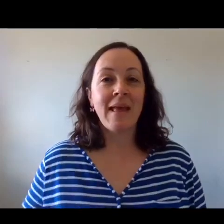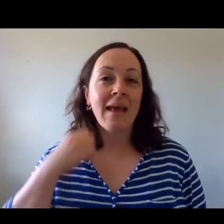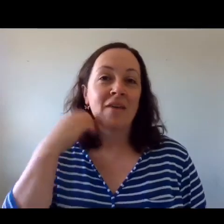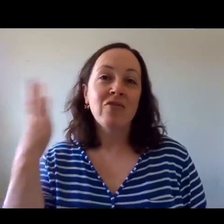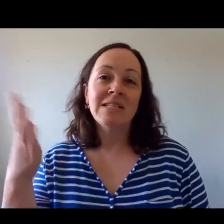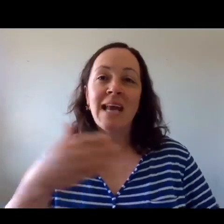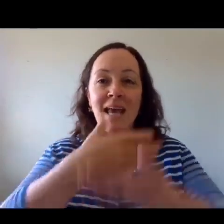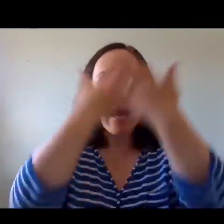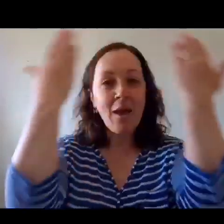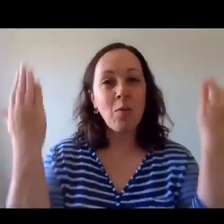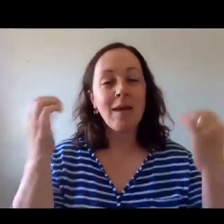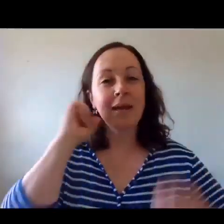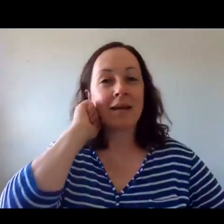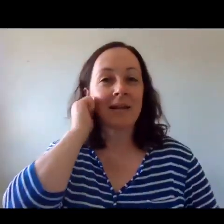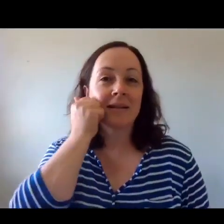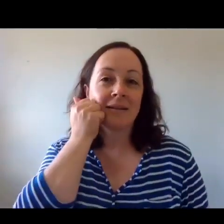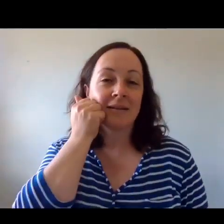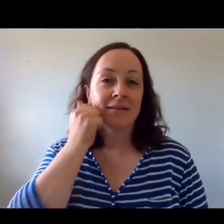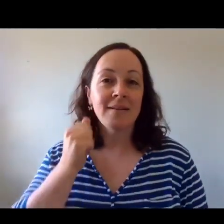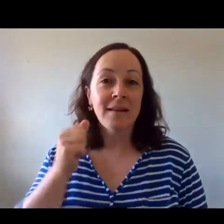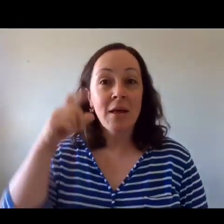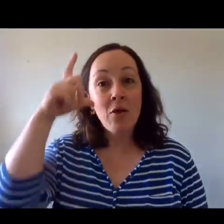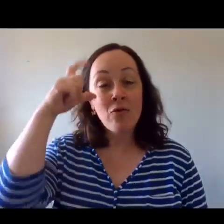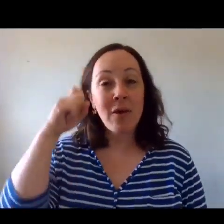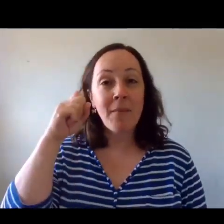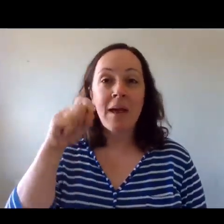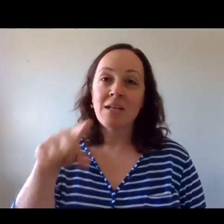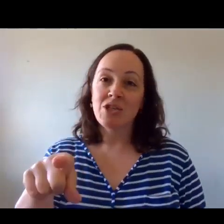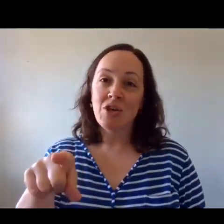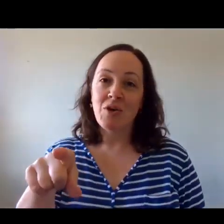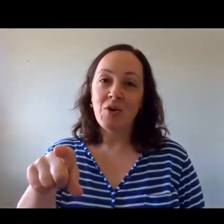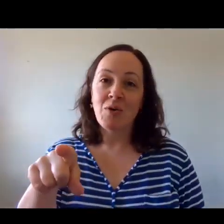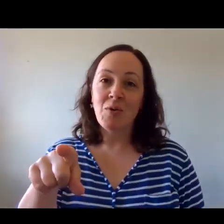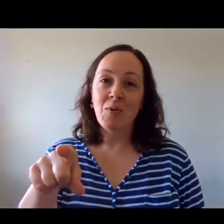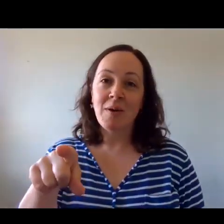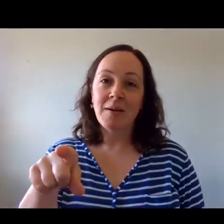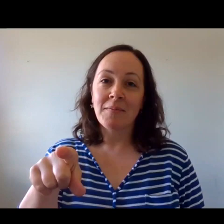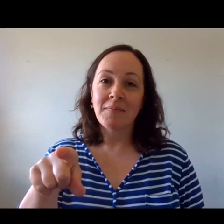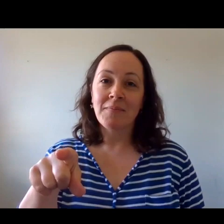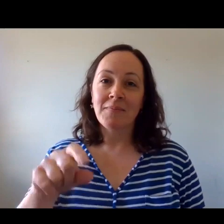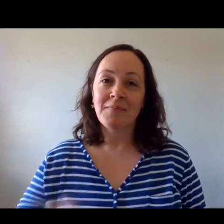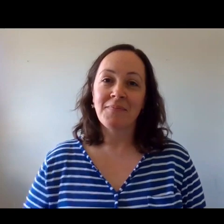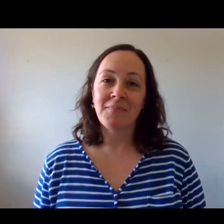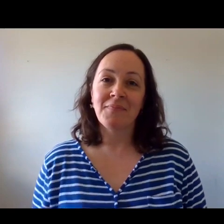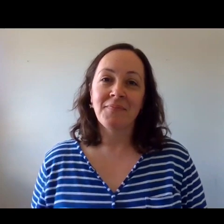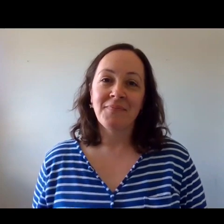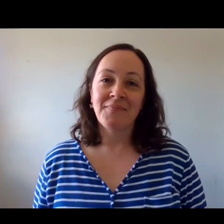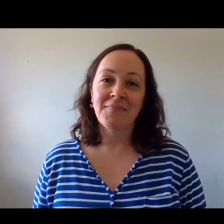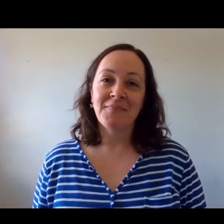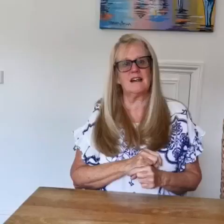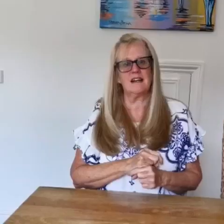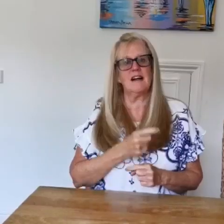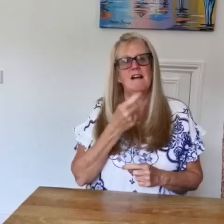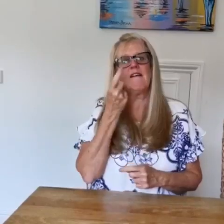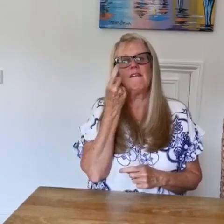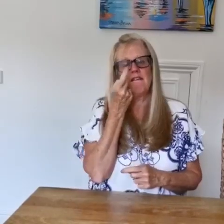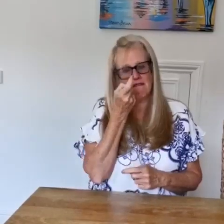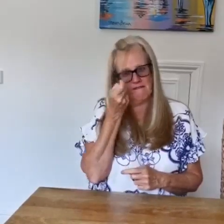every day I will remind you. Oh, find out